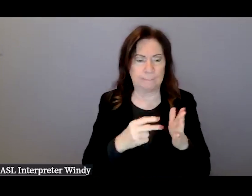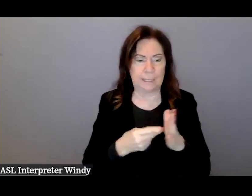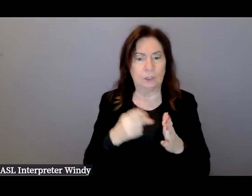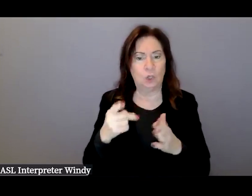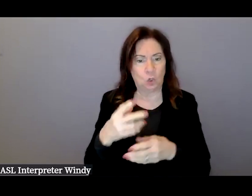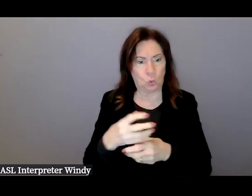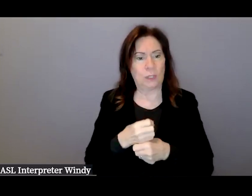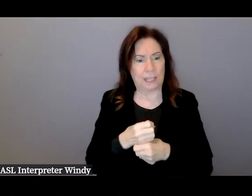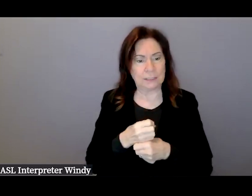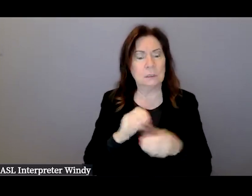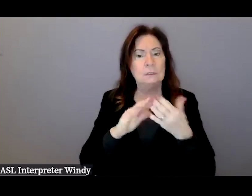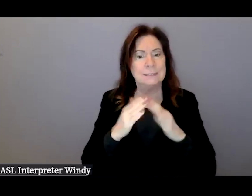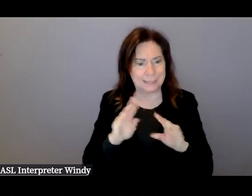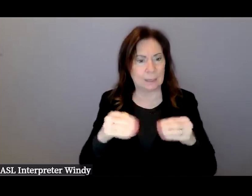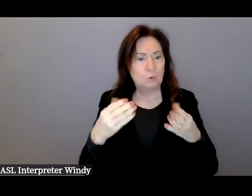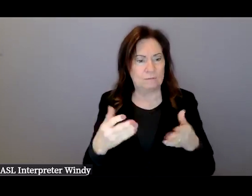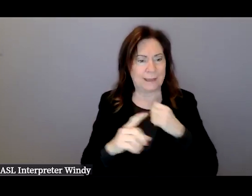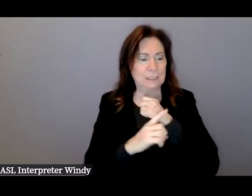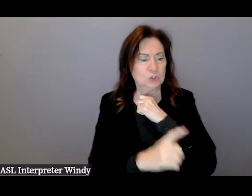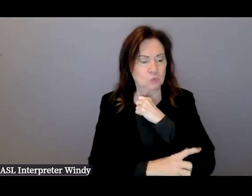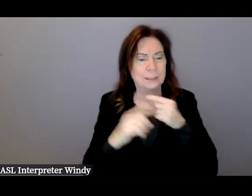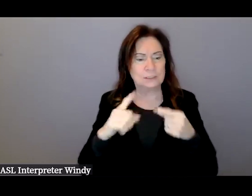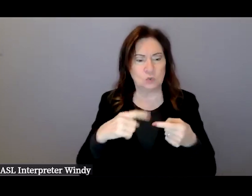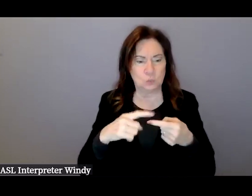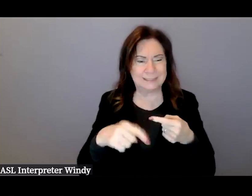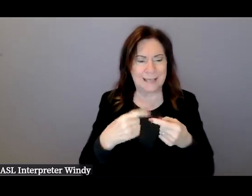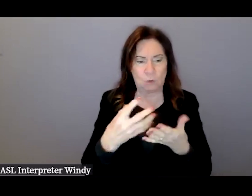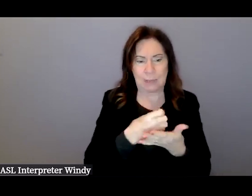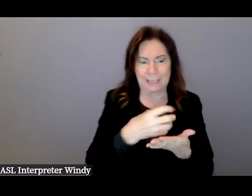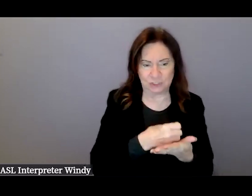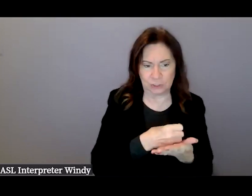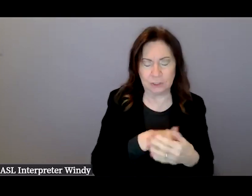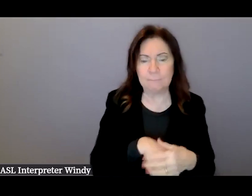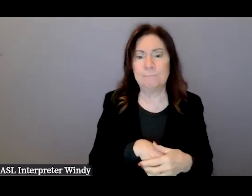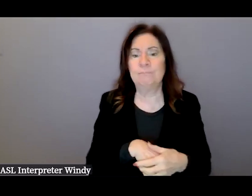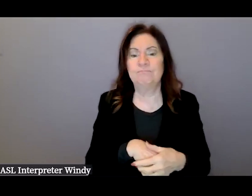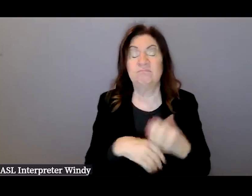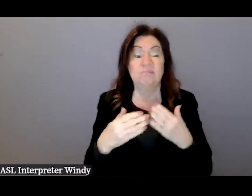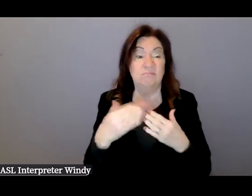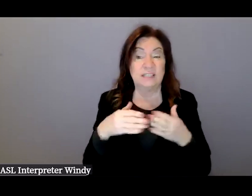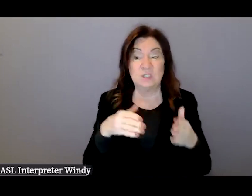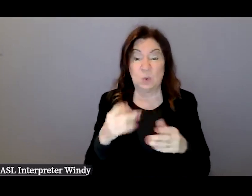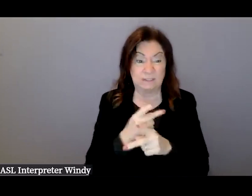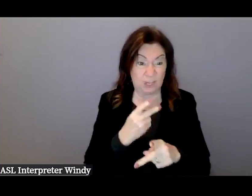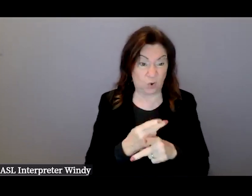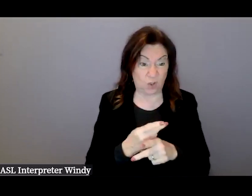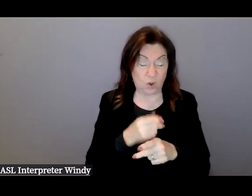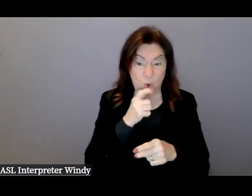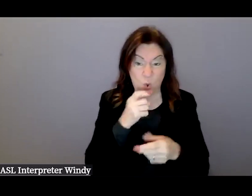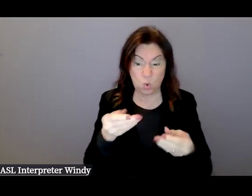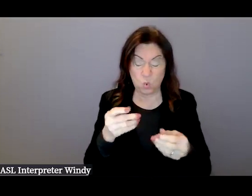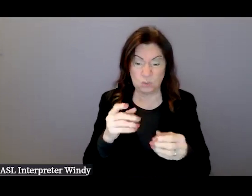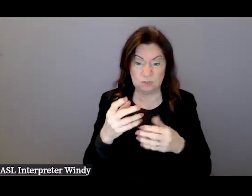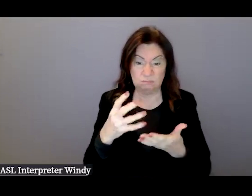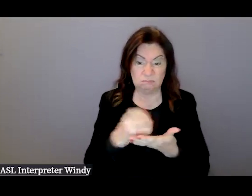receive city-provided trash and recycling. The easiest way to confirm who provides your